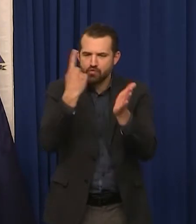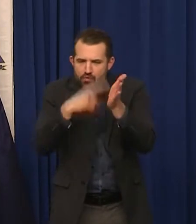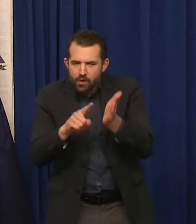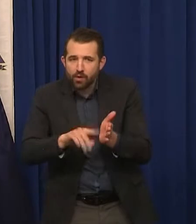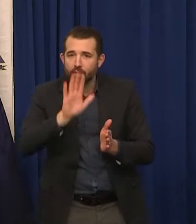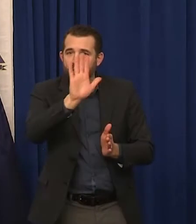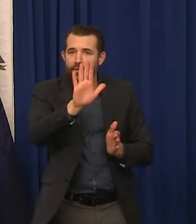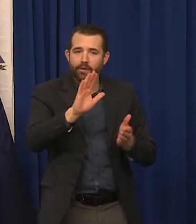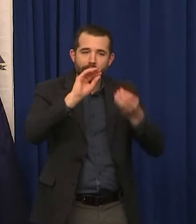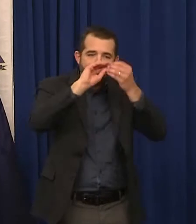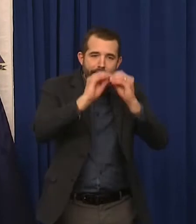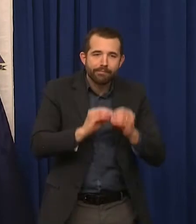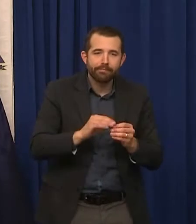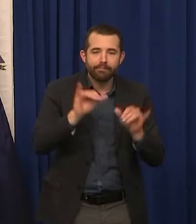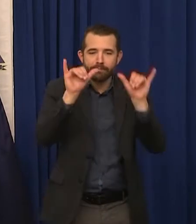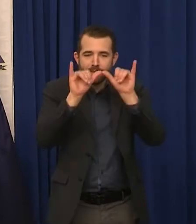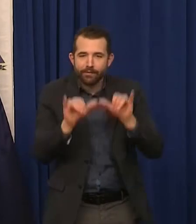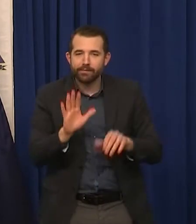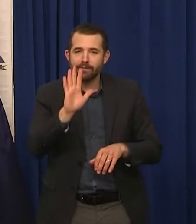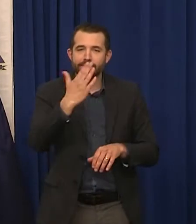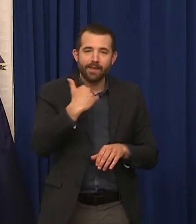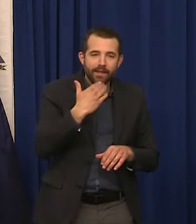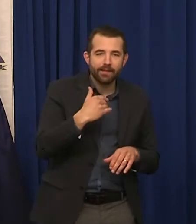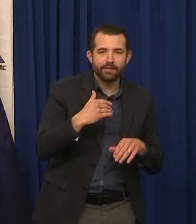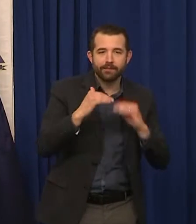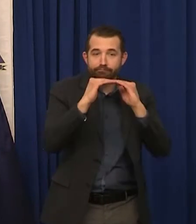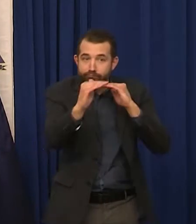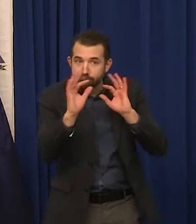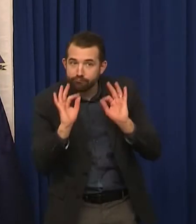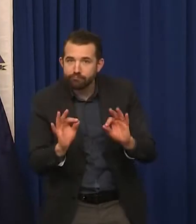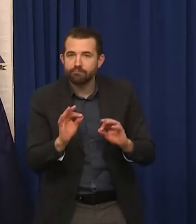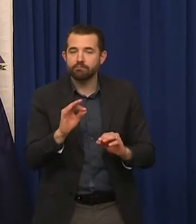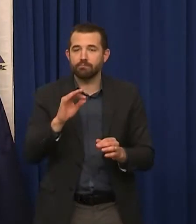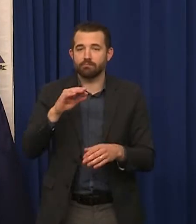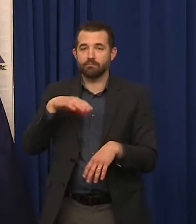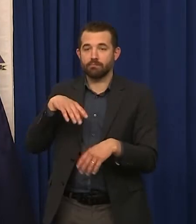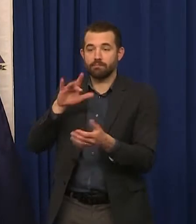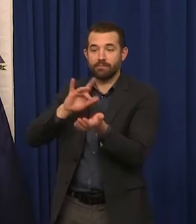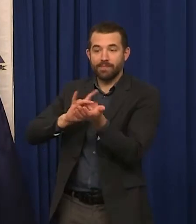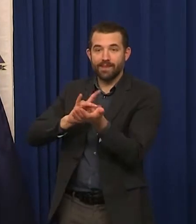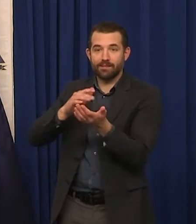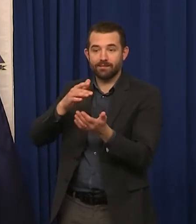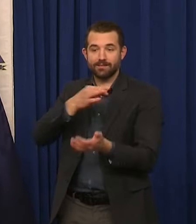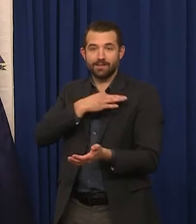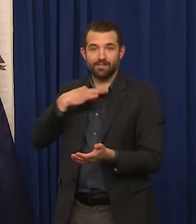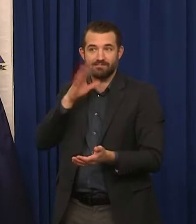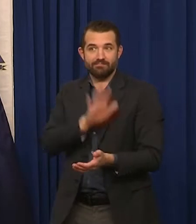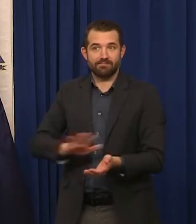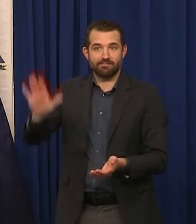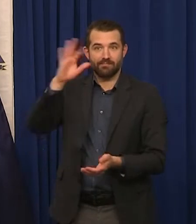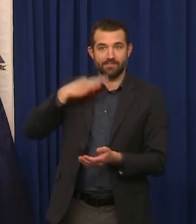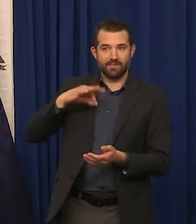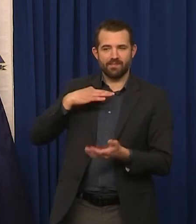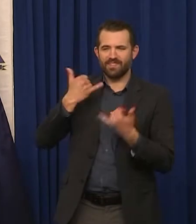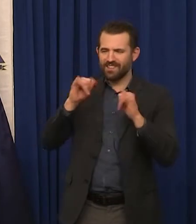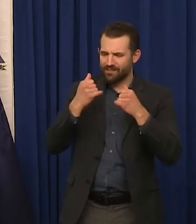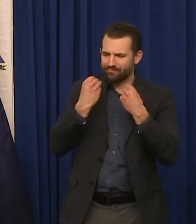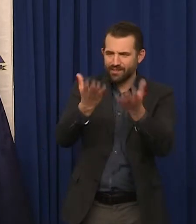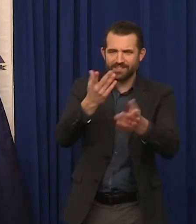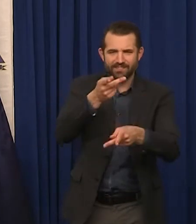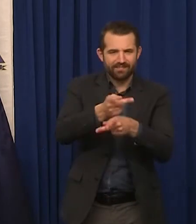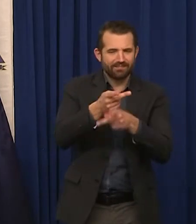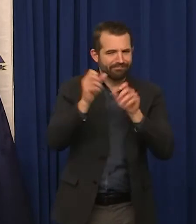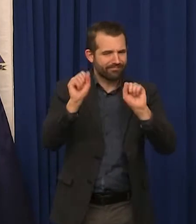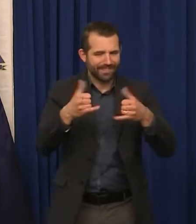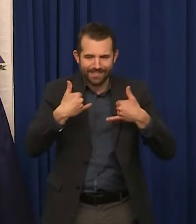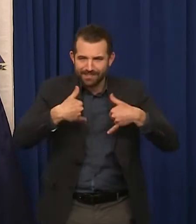Healthcare practices and medical providers across Maine are still able to provide healthcare. But again, it may be